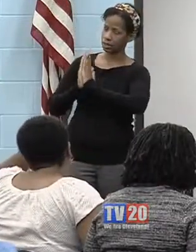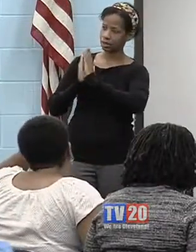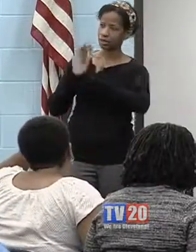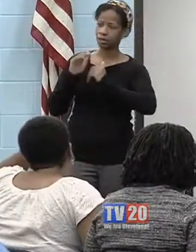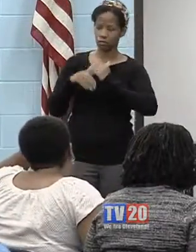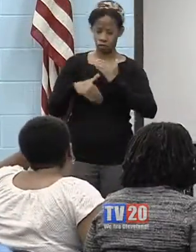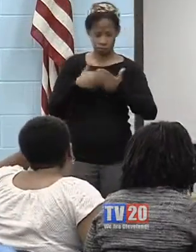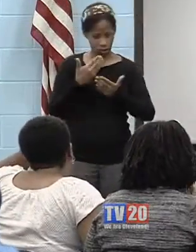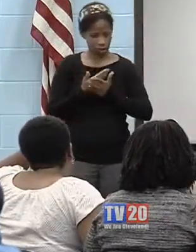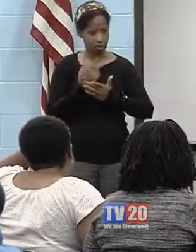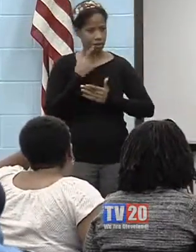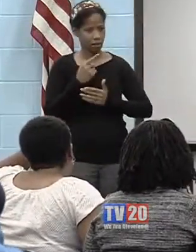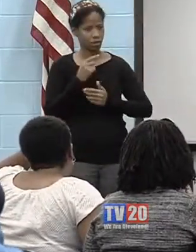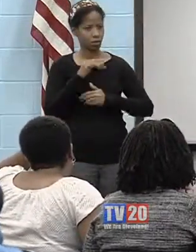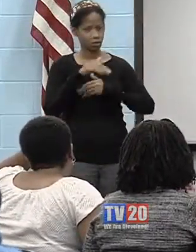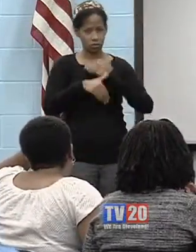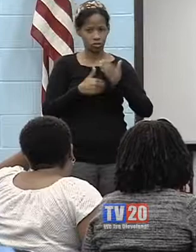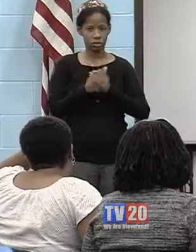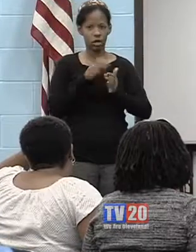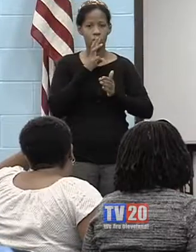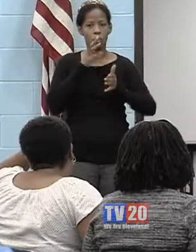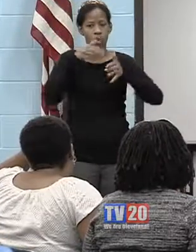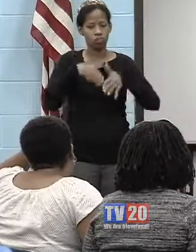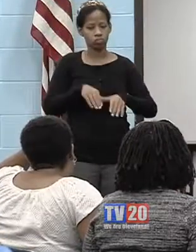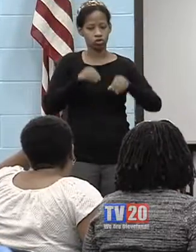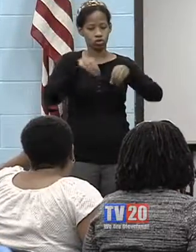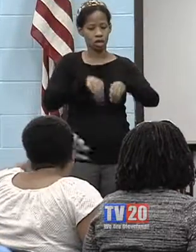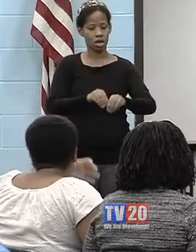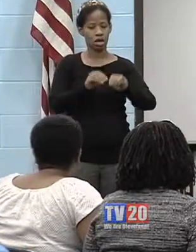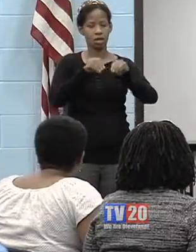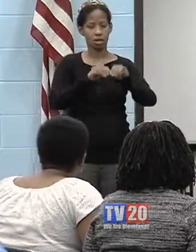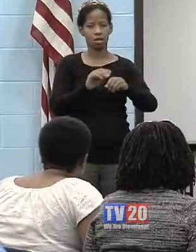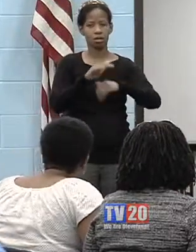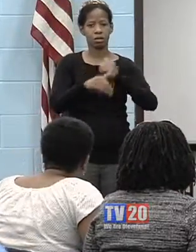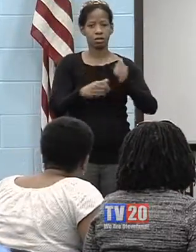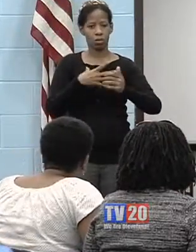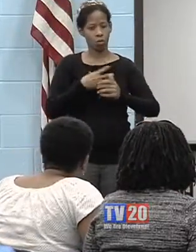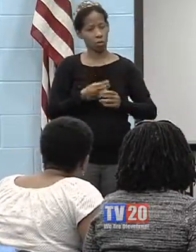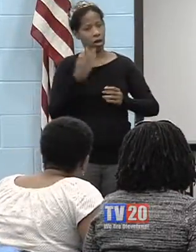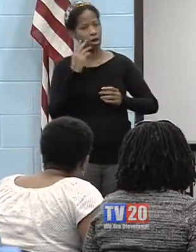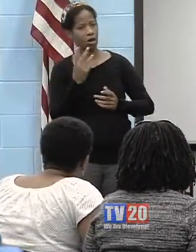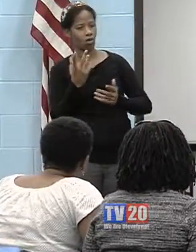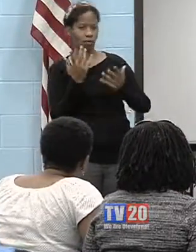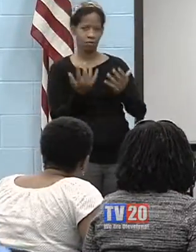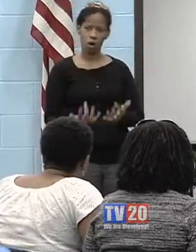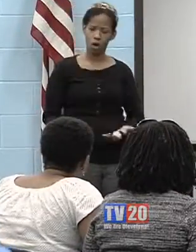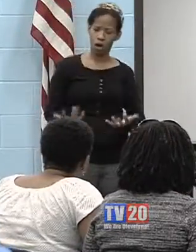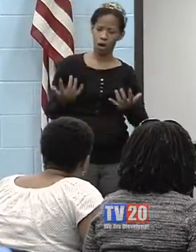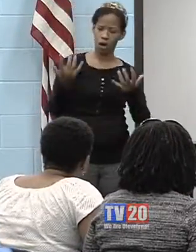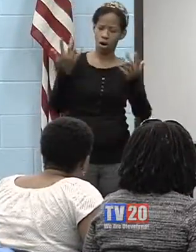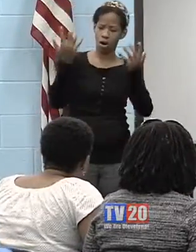prairies, to the ocean white with foam,